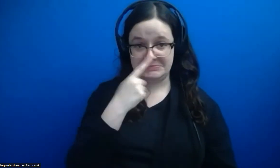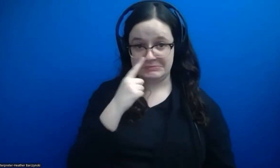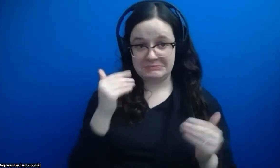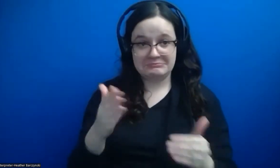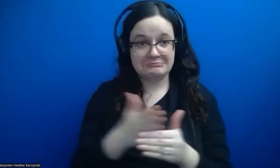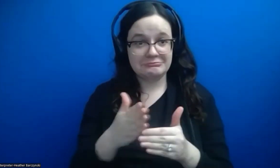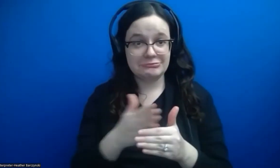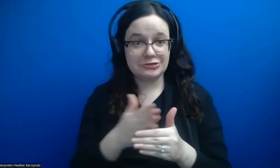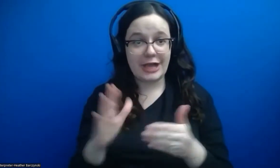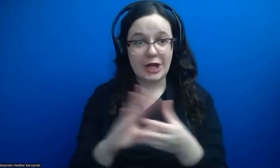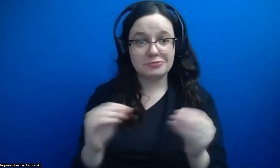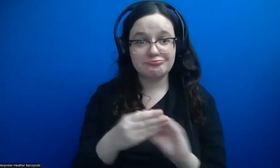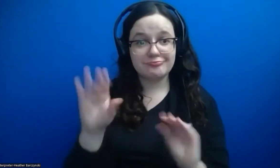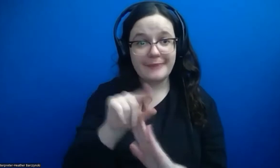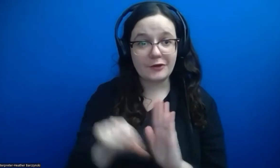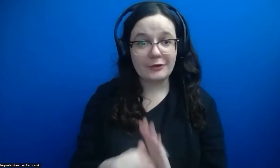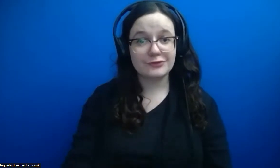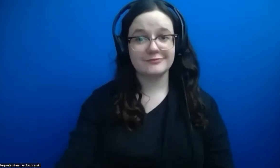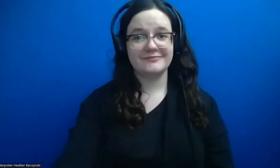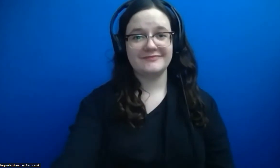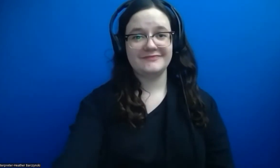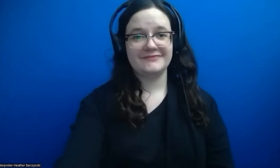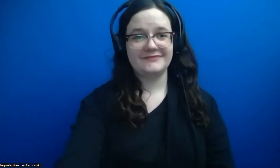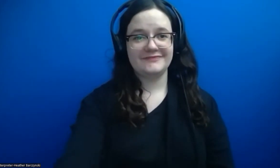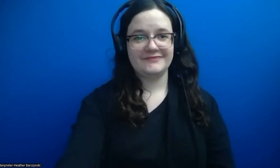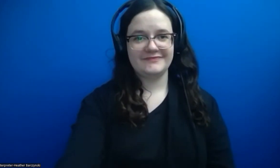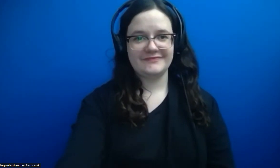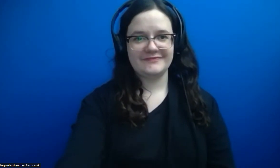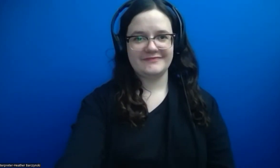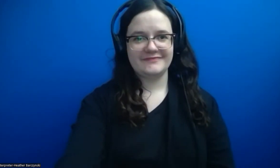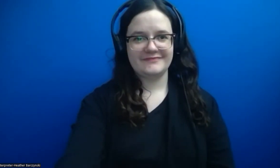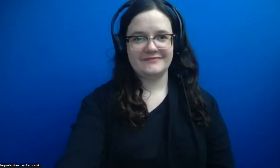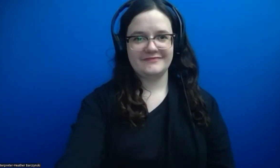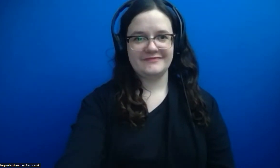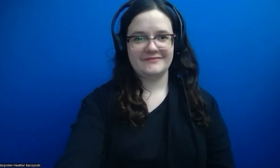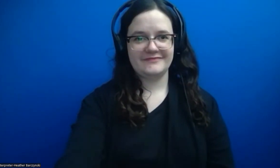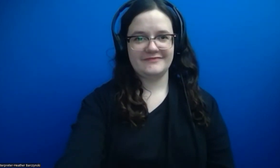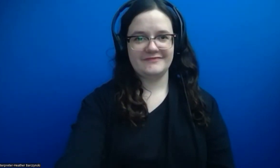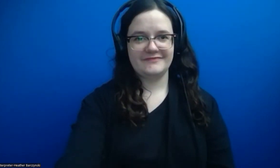everybody your background story, and if we can get Stephanie unmuted in the process.